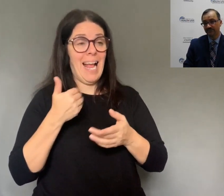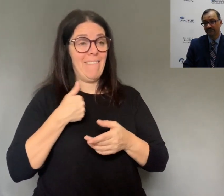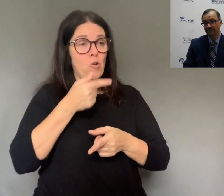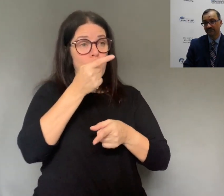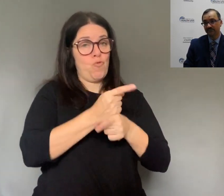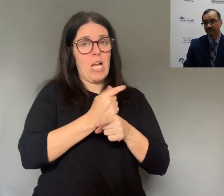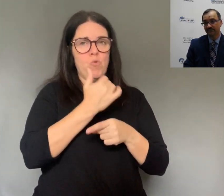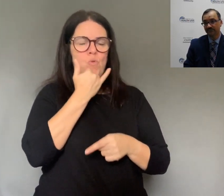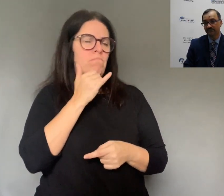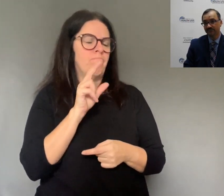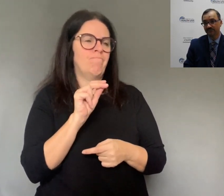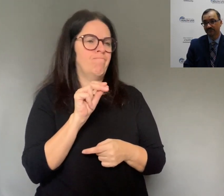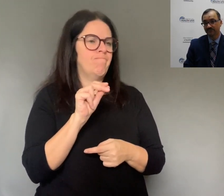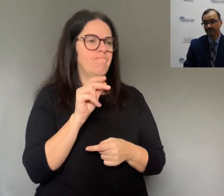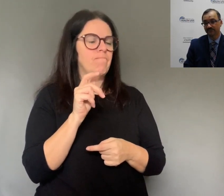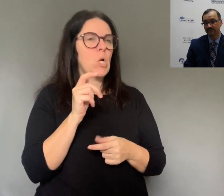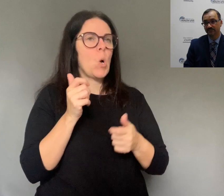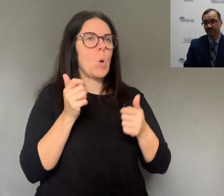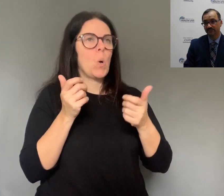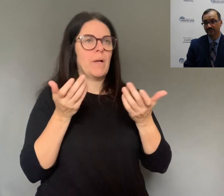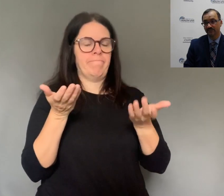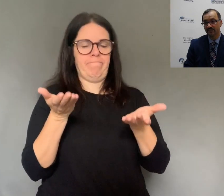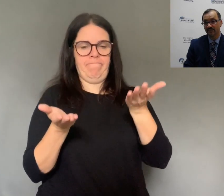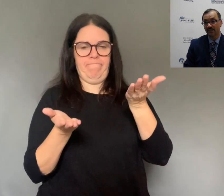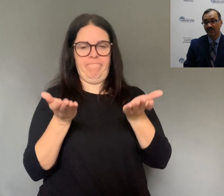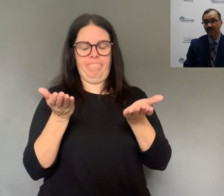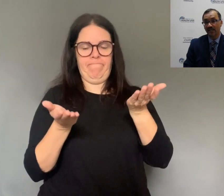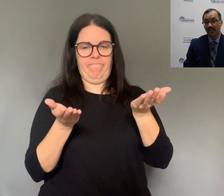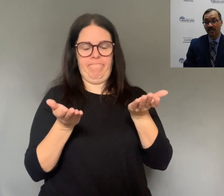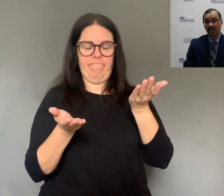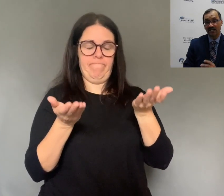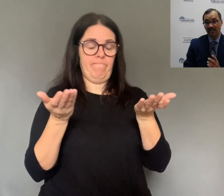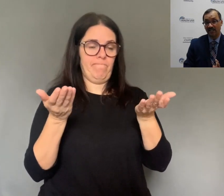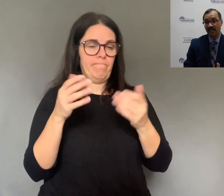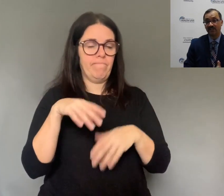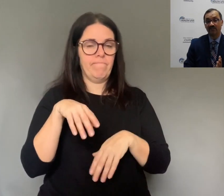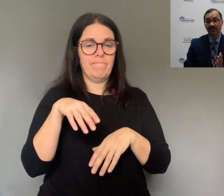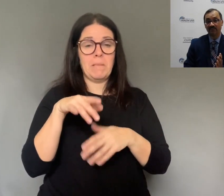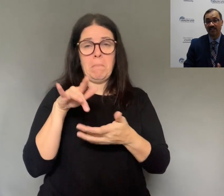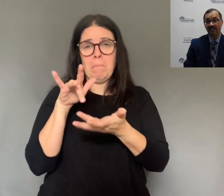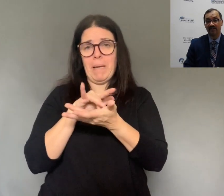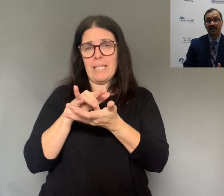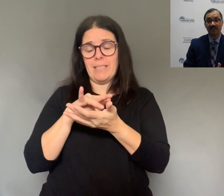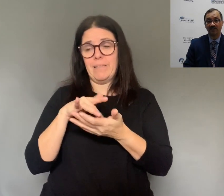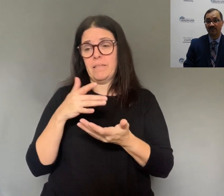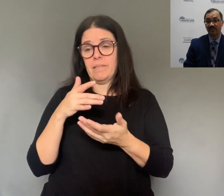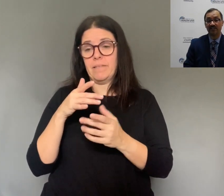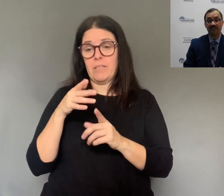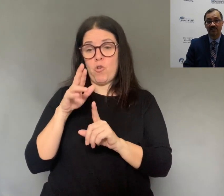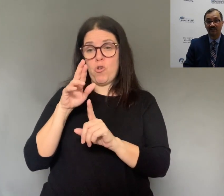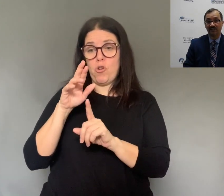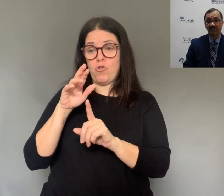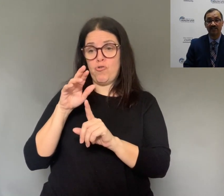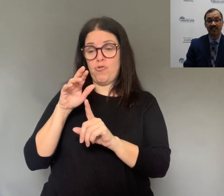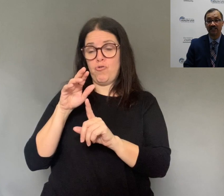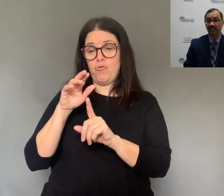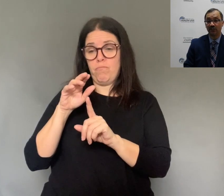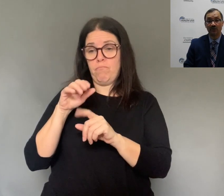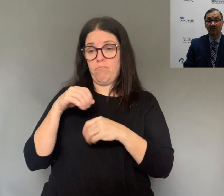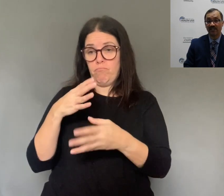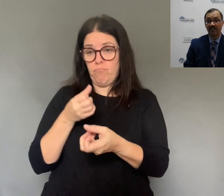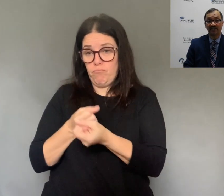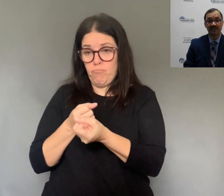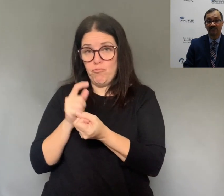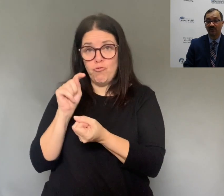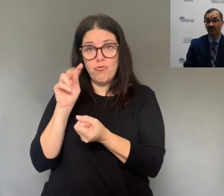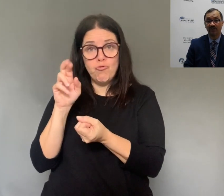it's just hard to define if this has been a good move or not. It has to be balanced by the risks and benefits. There is no